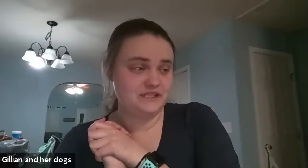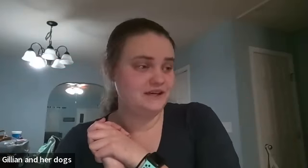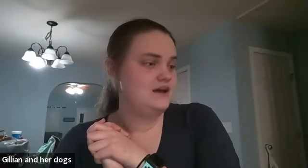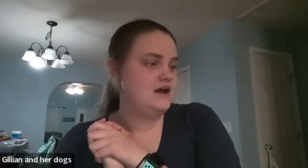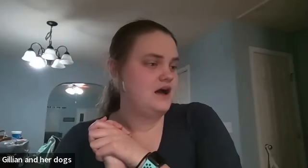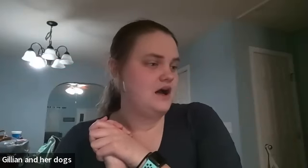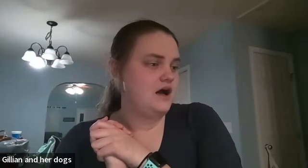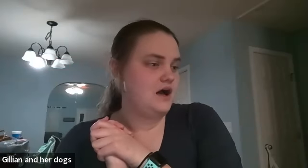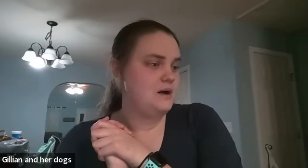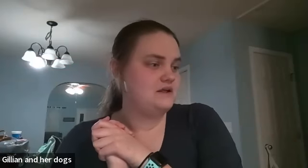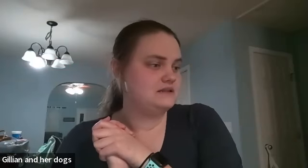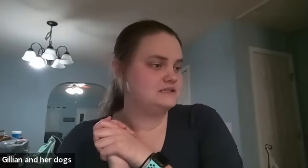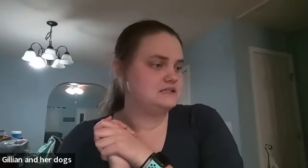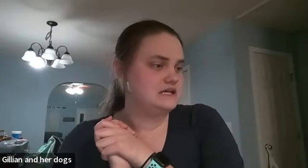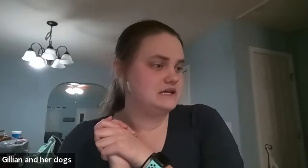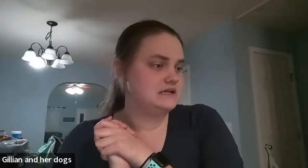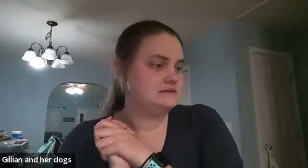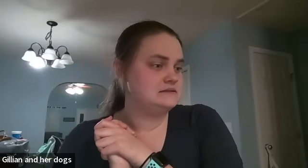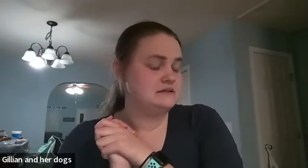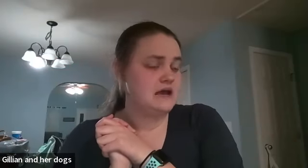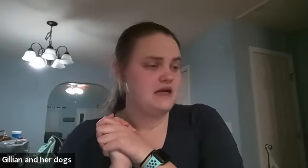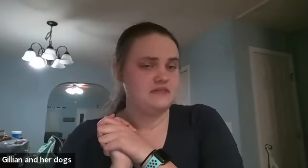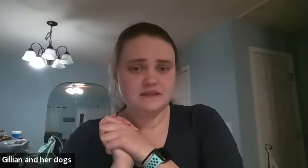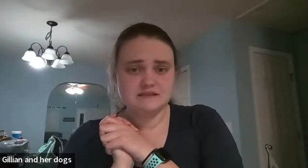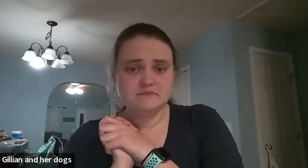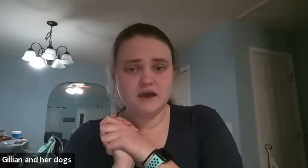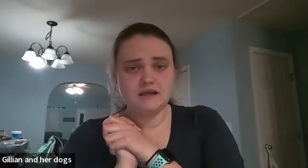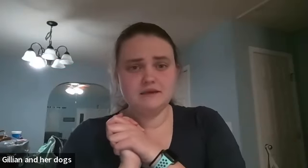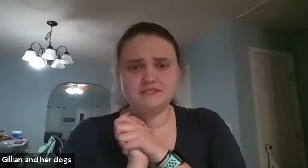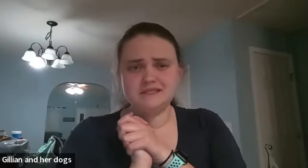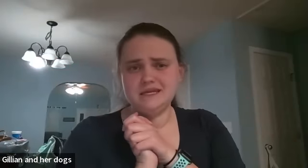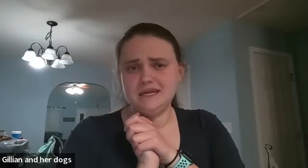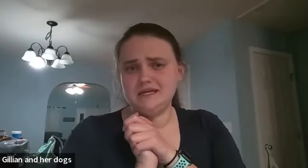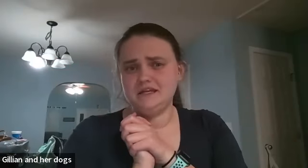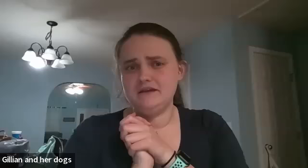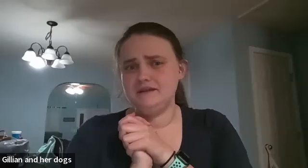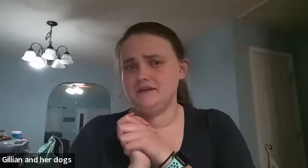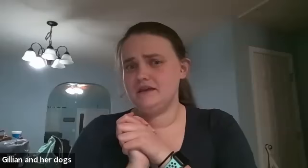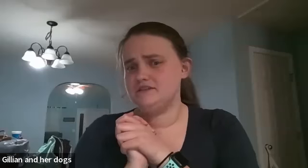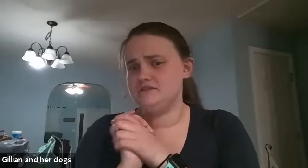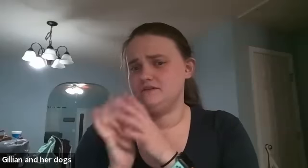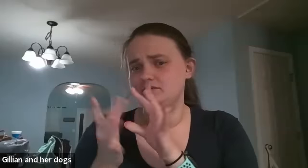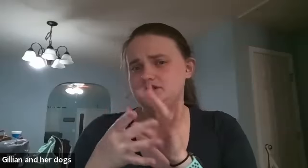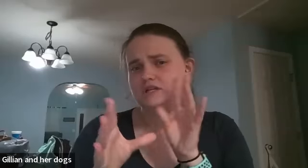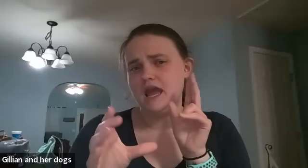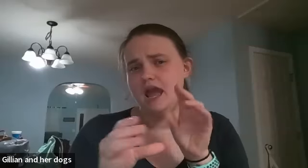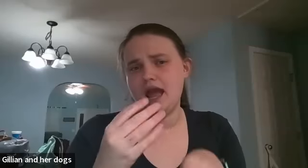week. Let's see. I think that's about it. Miss Katie, do you have anything else you think we should